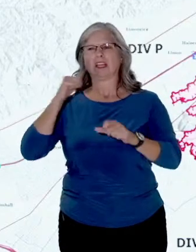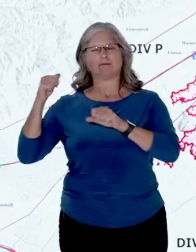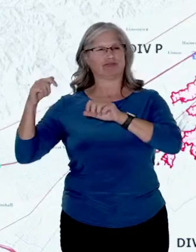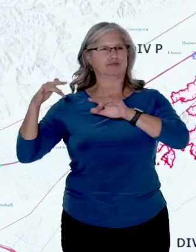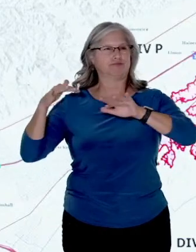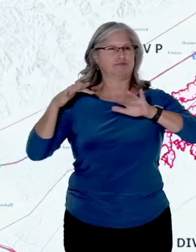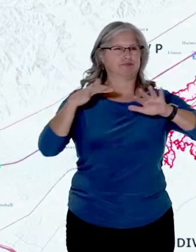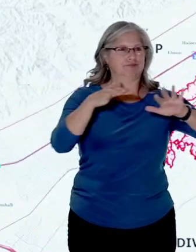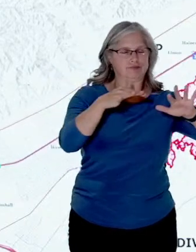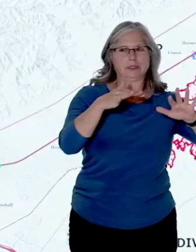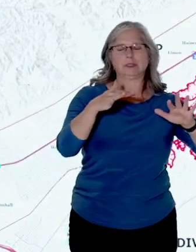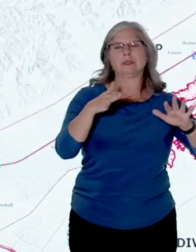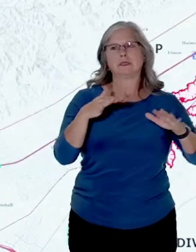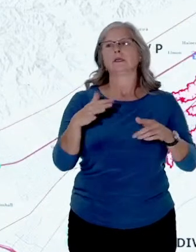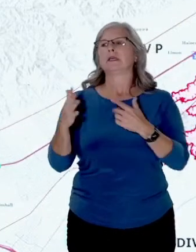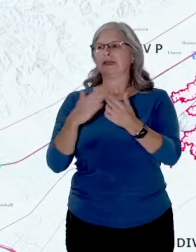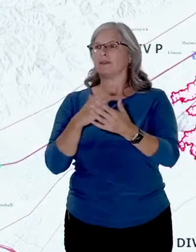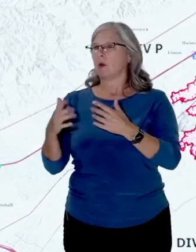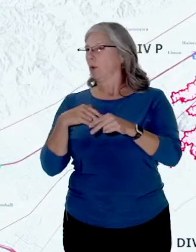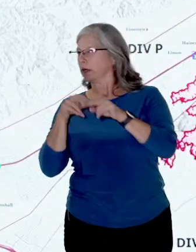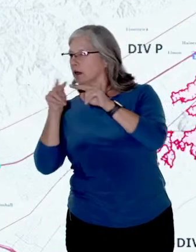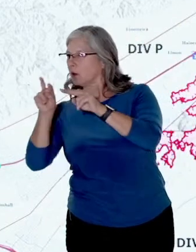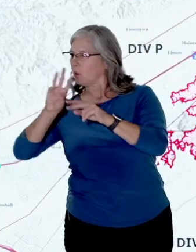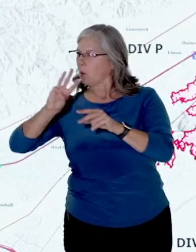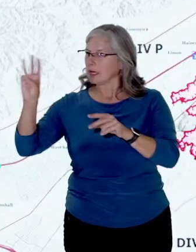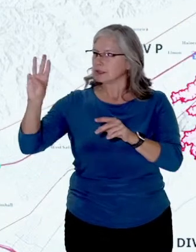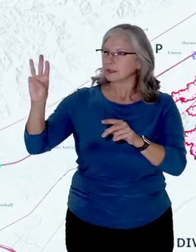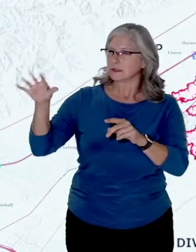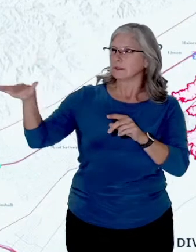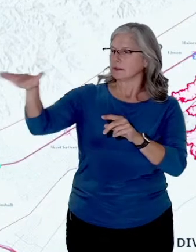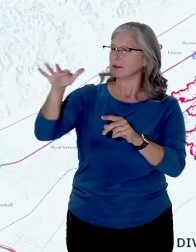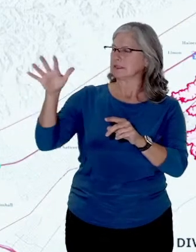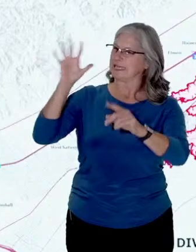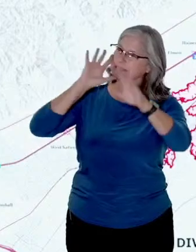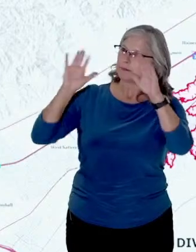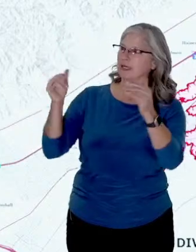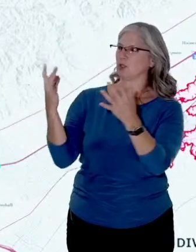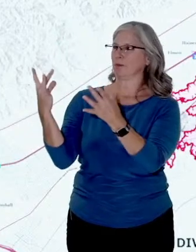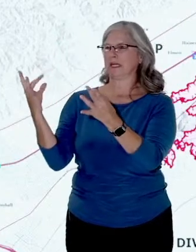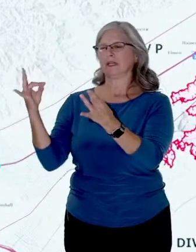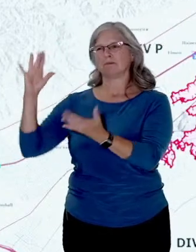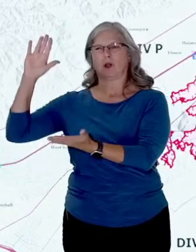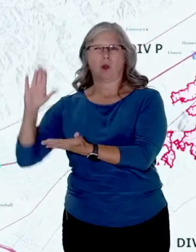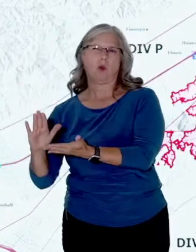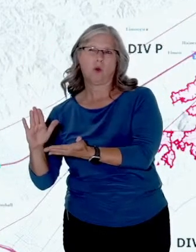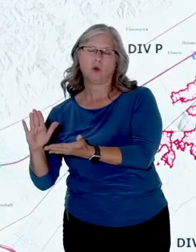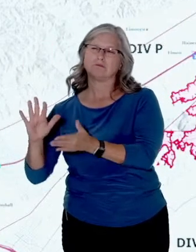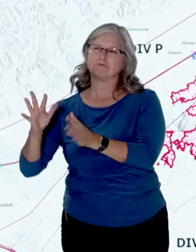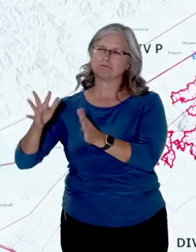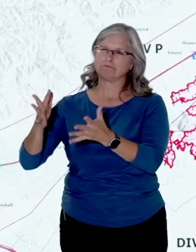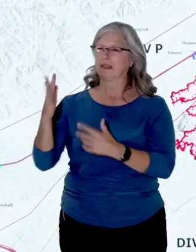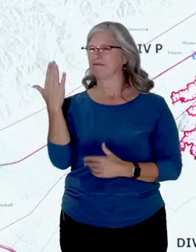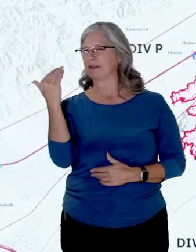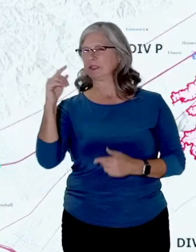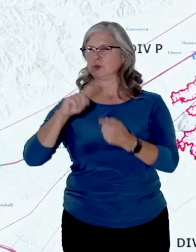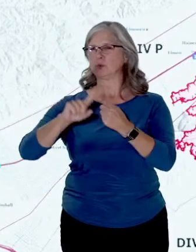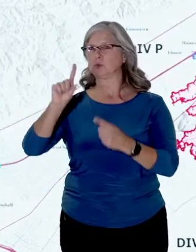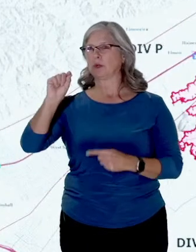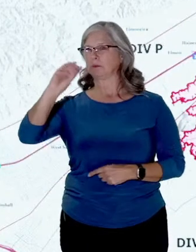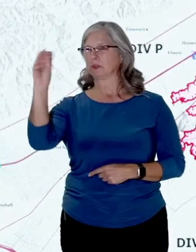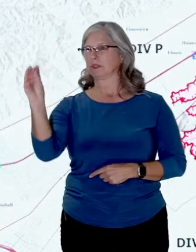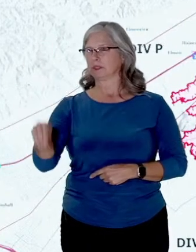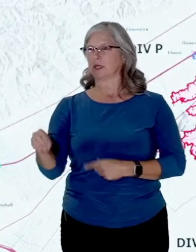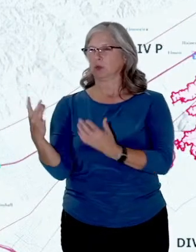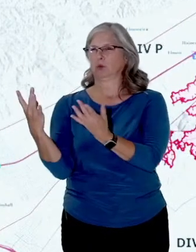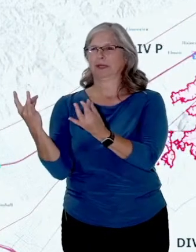even though we're going to go onshore or westerly tomorrow, we still expect humidity values to be very low, roughly in that 15 to 20%